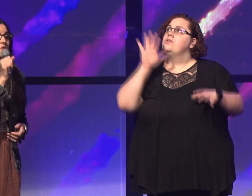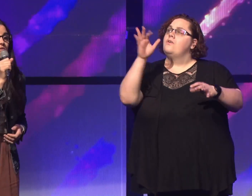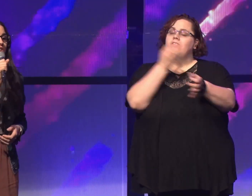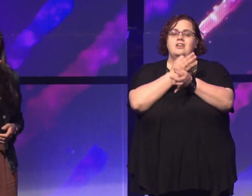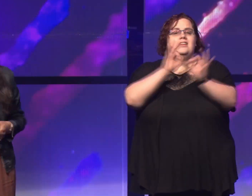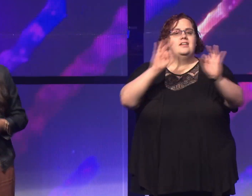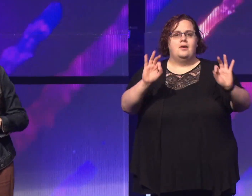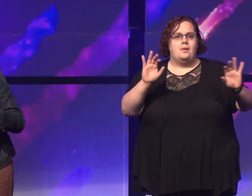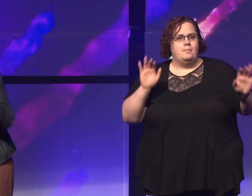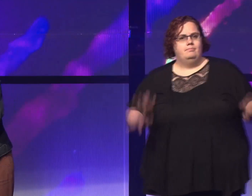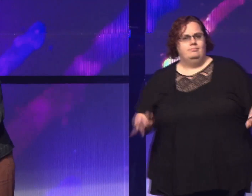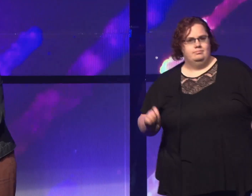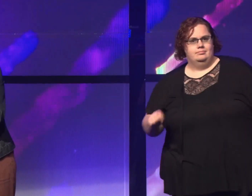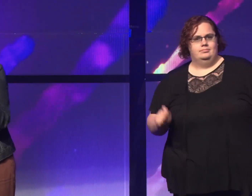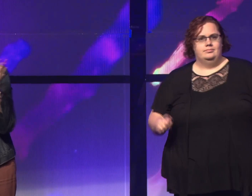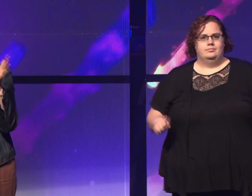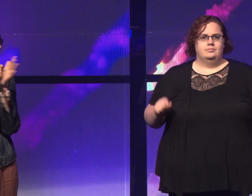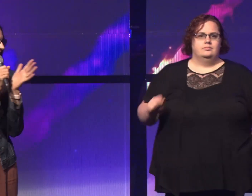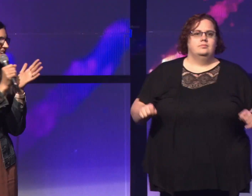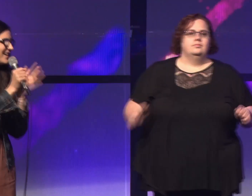living in your freedom,